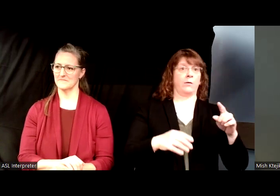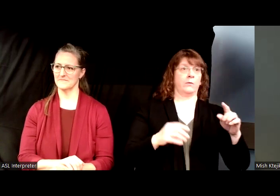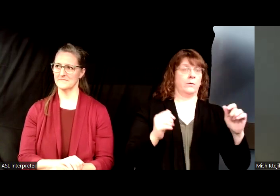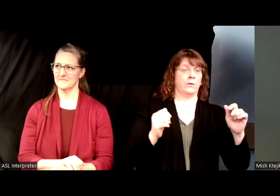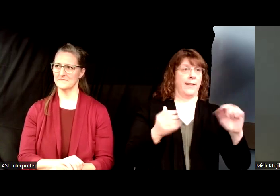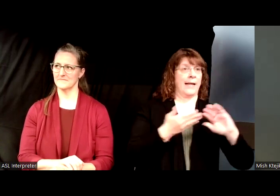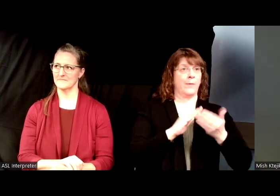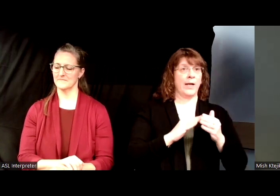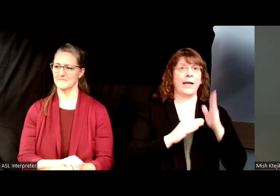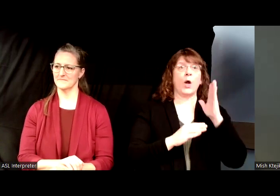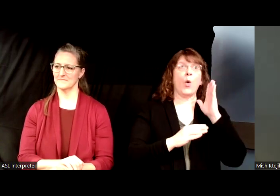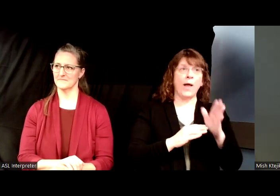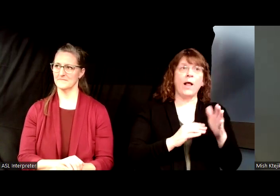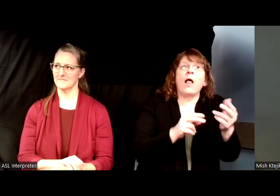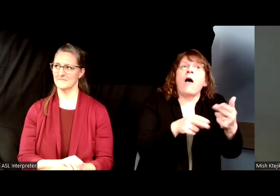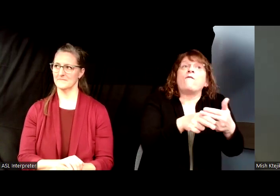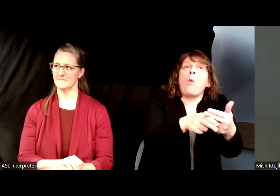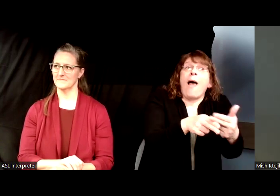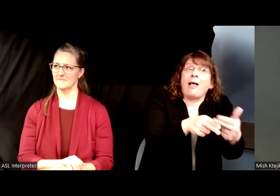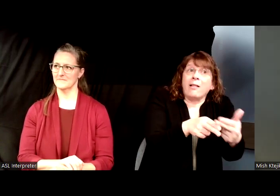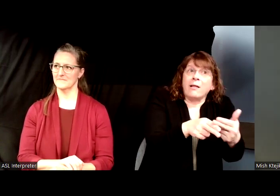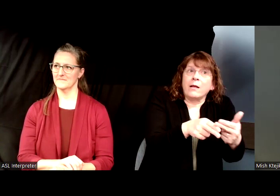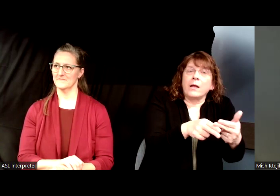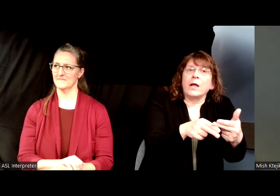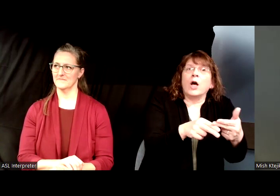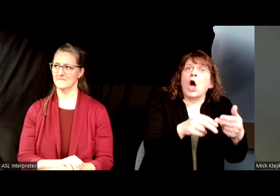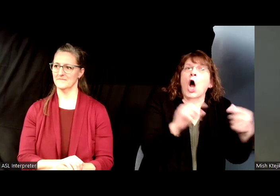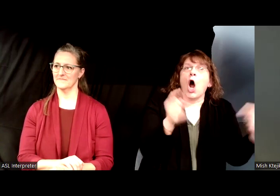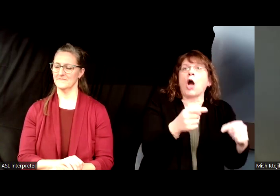how can we support those emerging professionals?